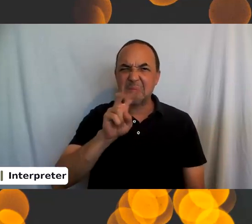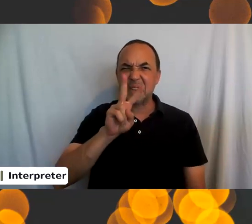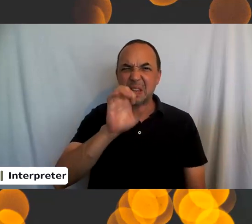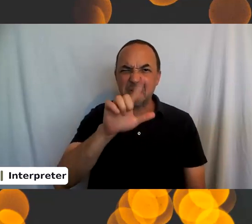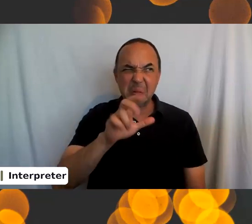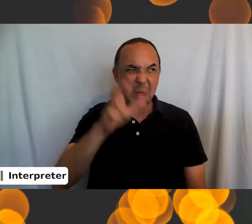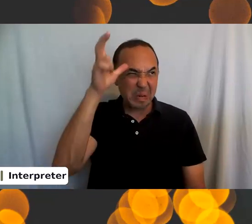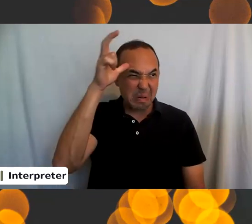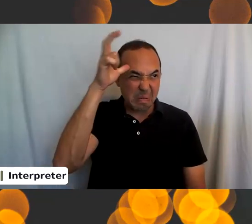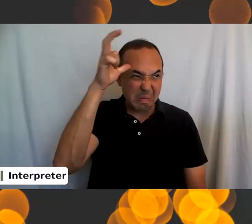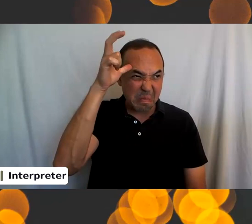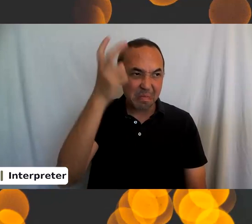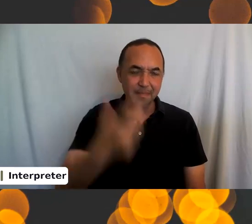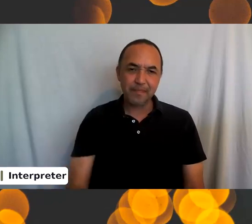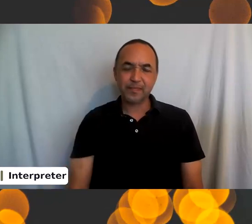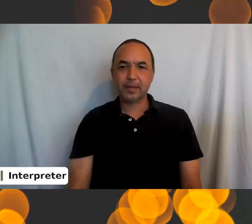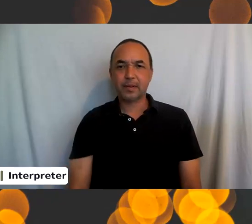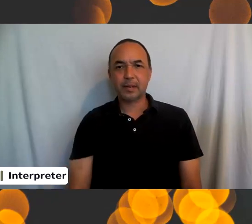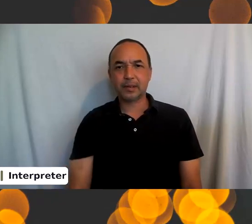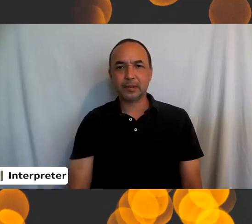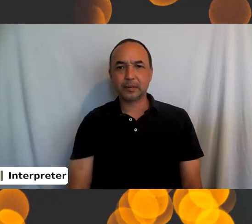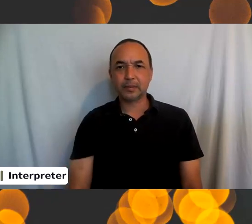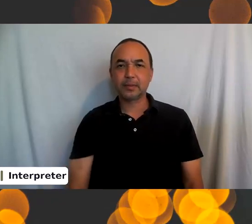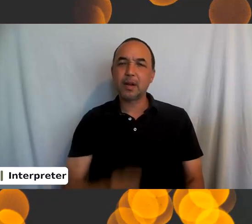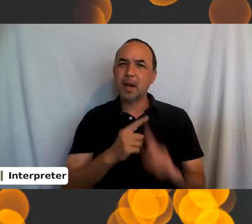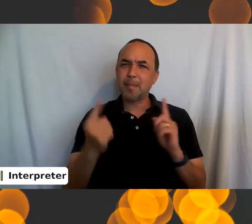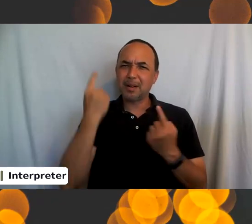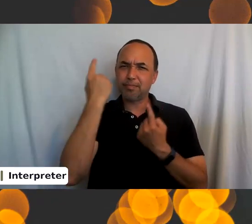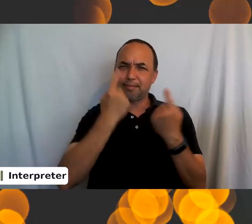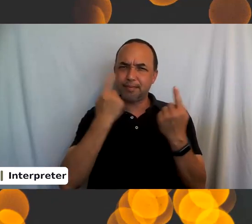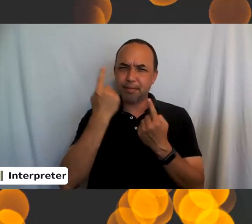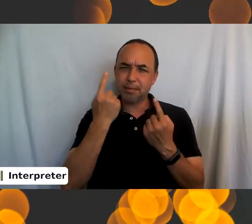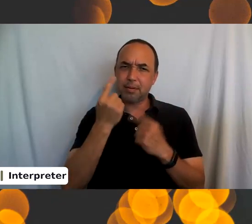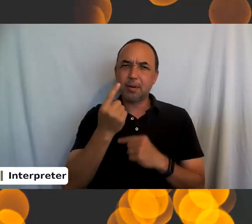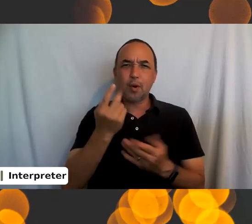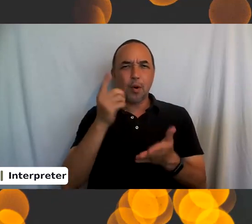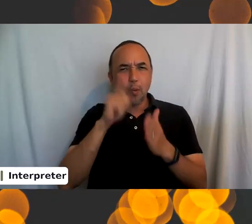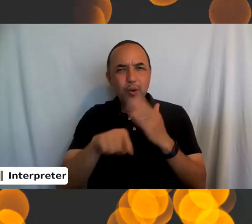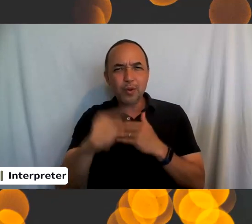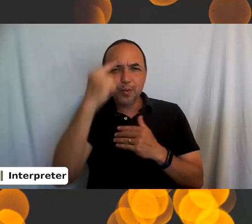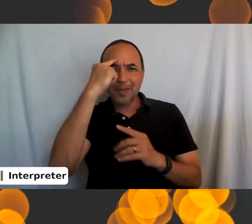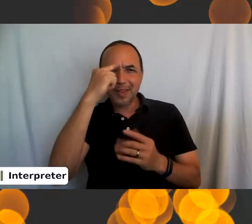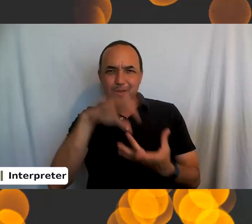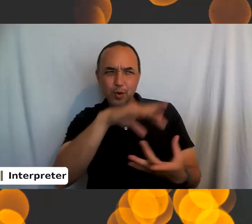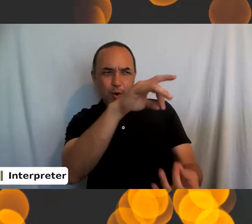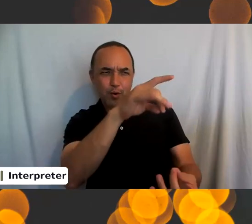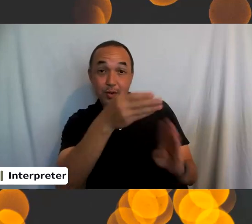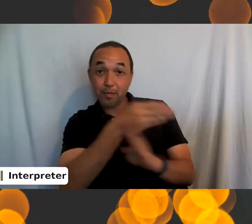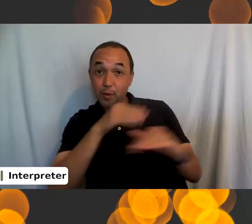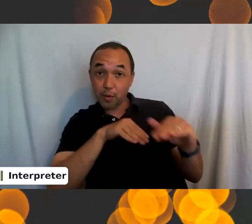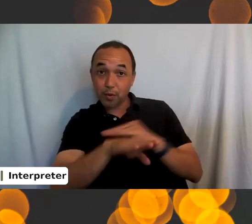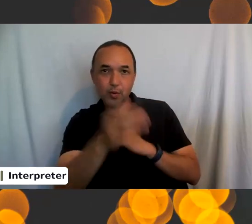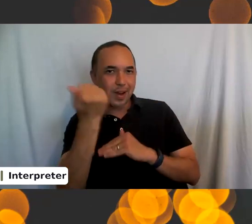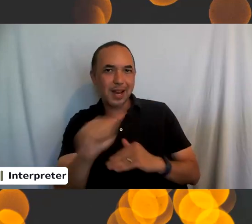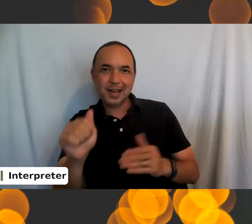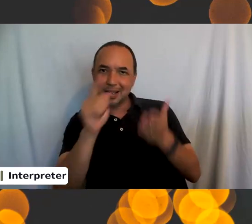demon, you know, but look at what you know, think about what you think a ghost is before you walk into any